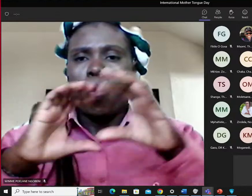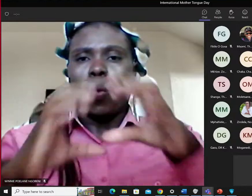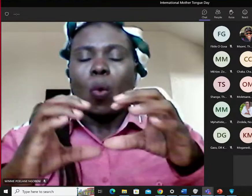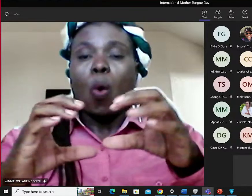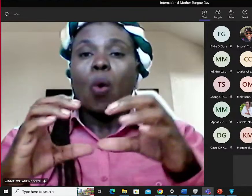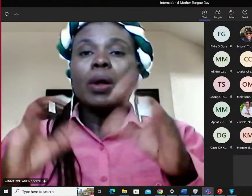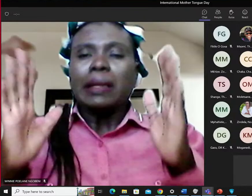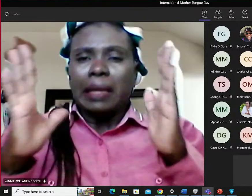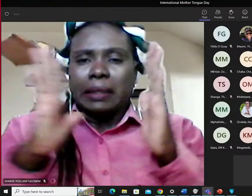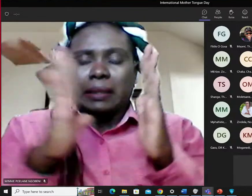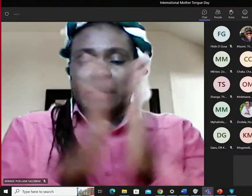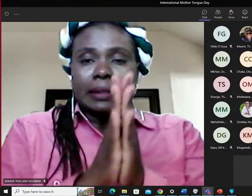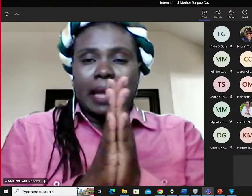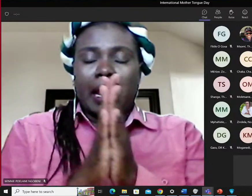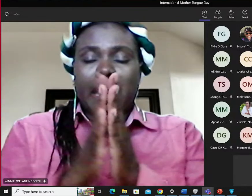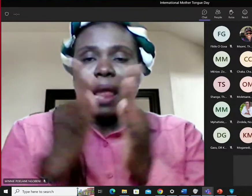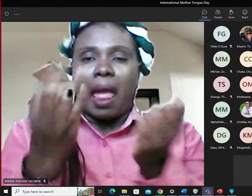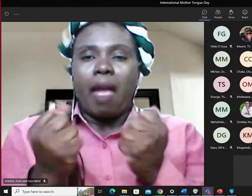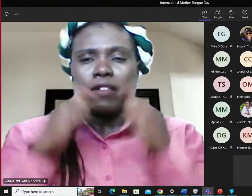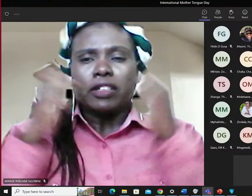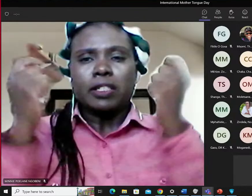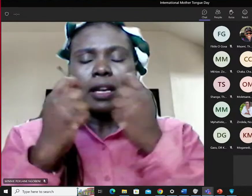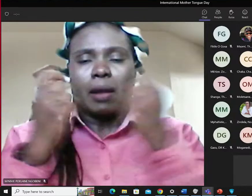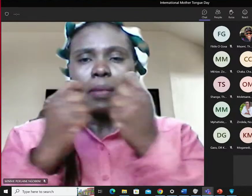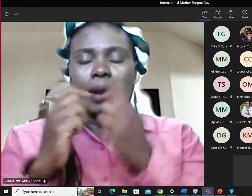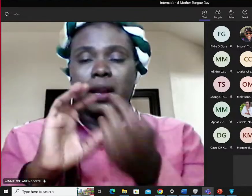10th Colloquium.